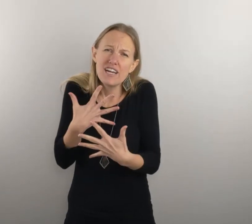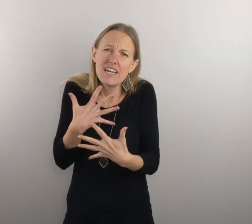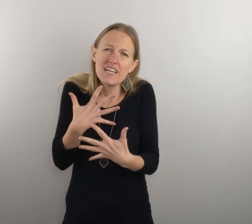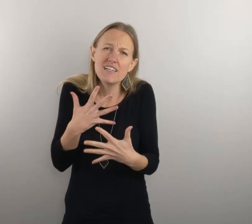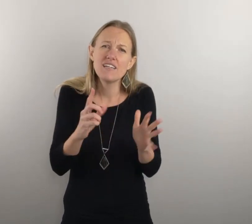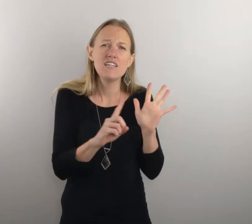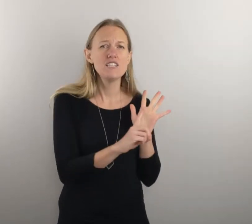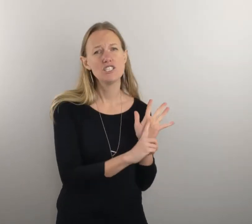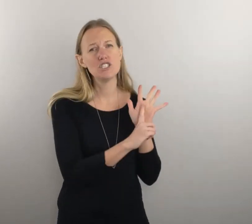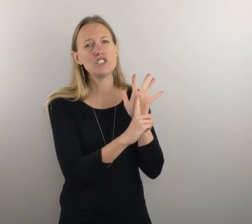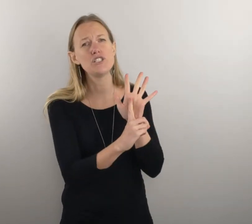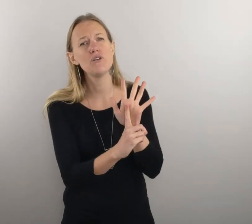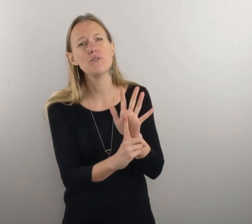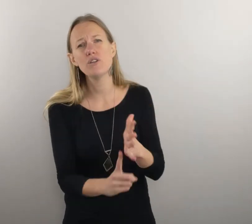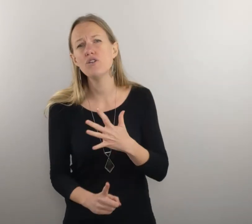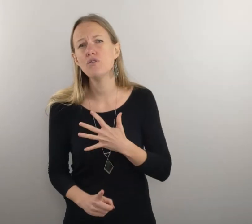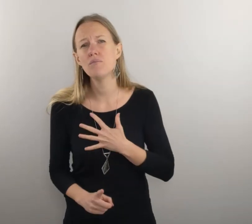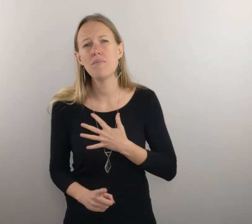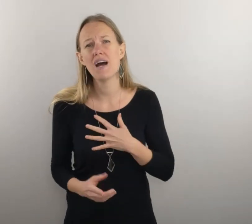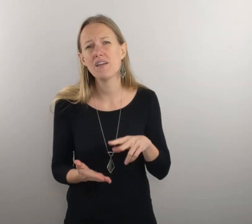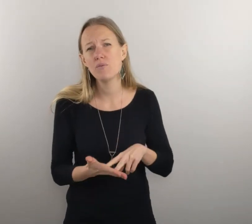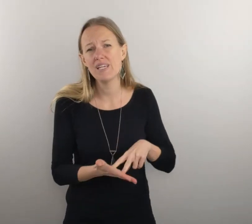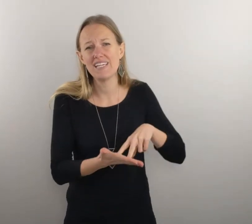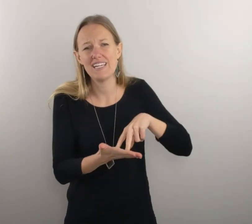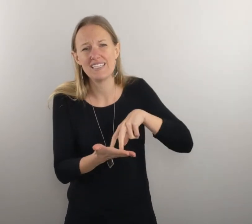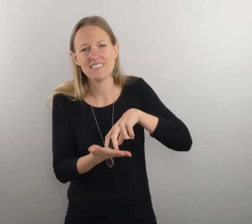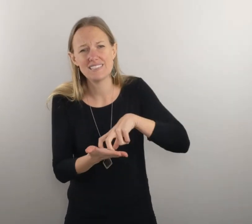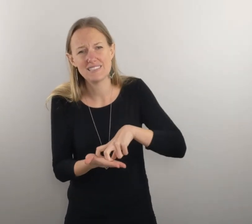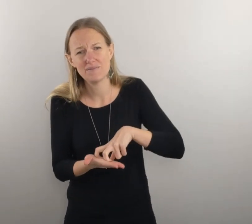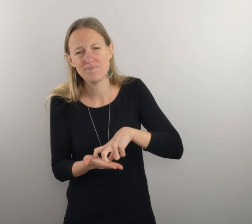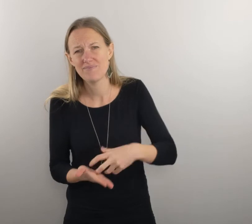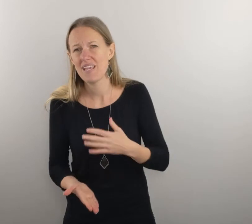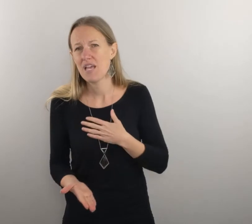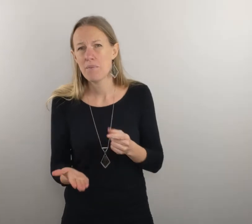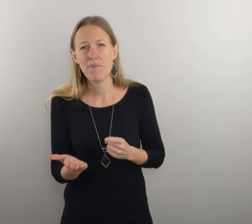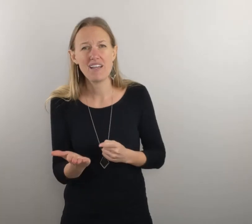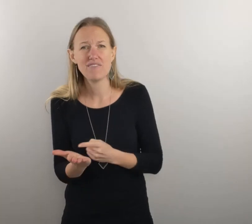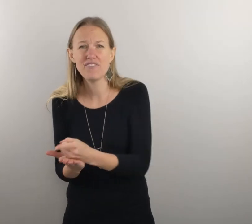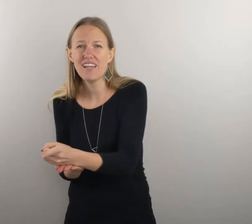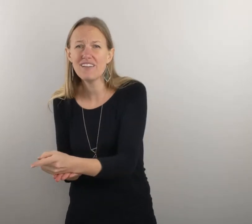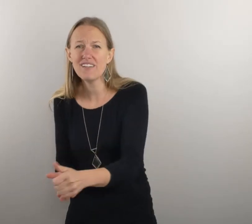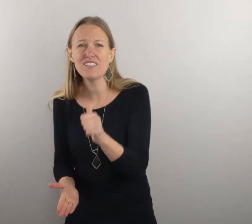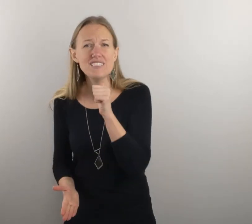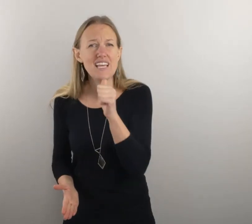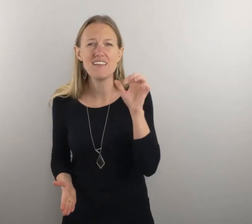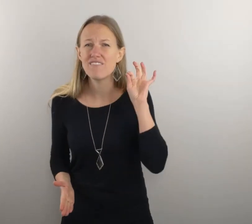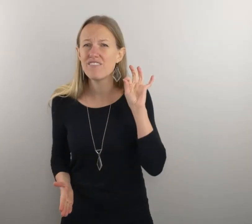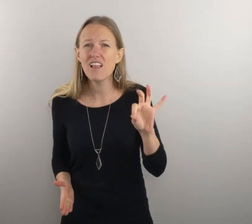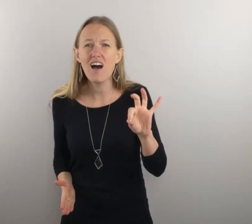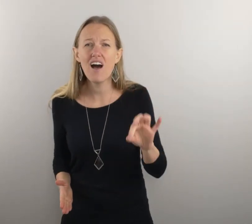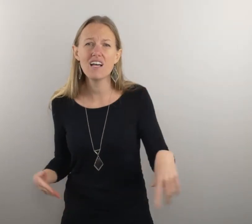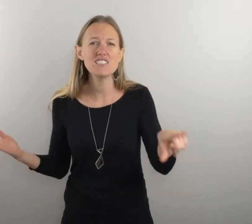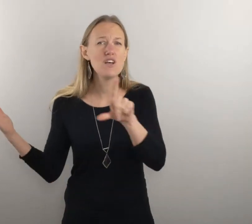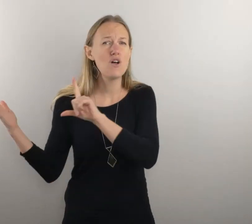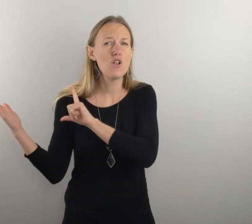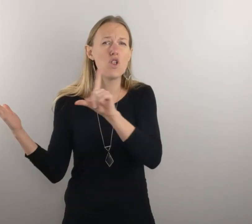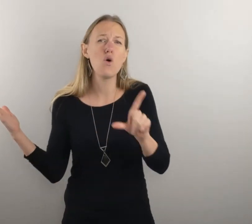afraid to show you my weakness, my failures and flaws.